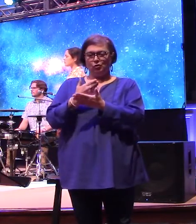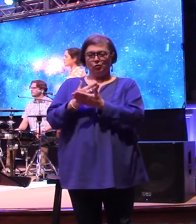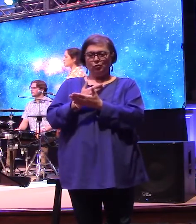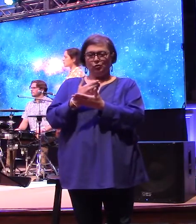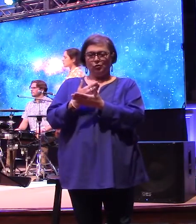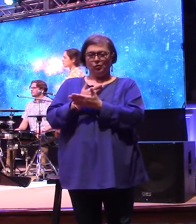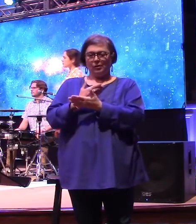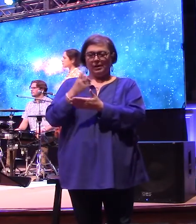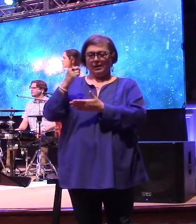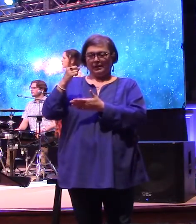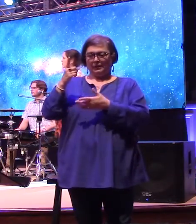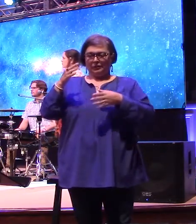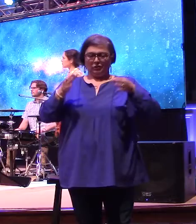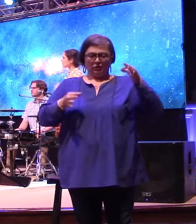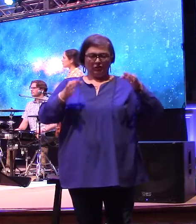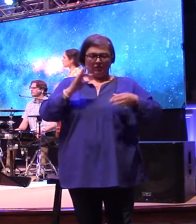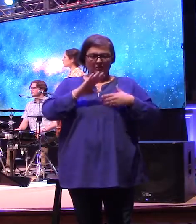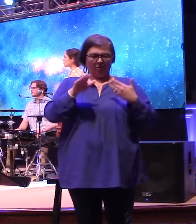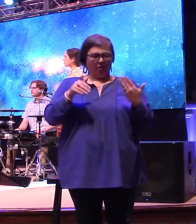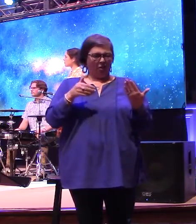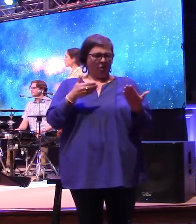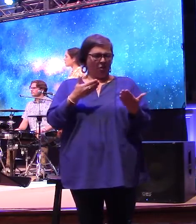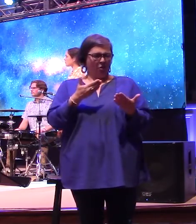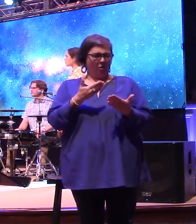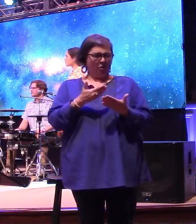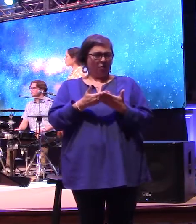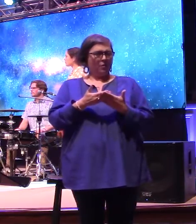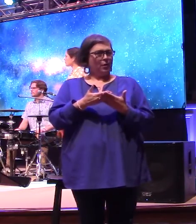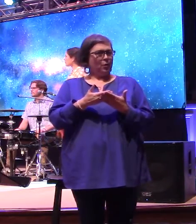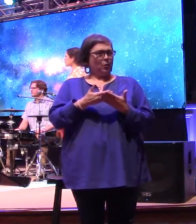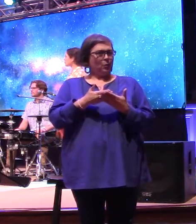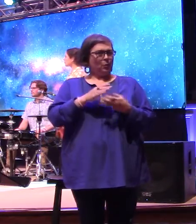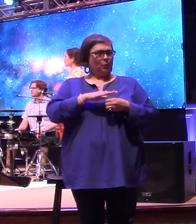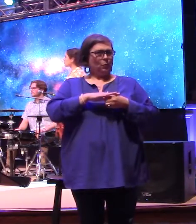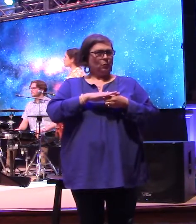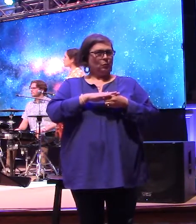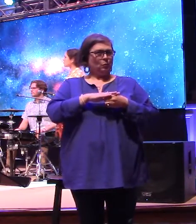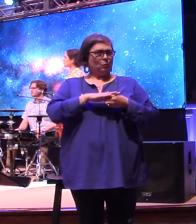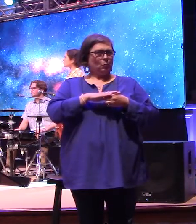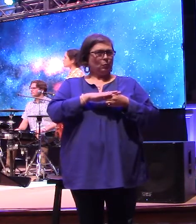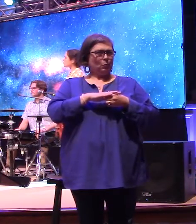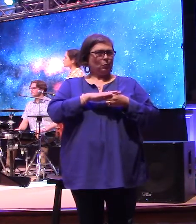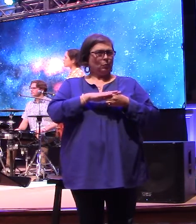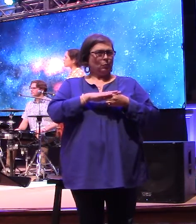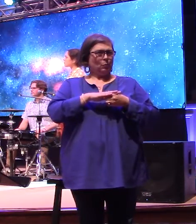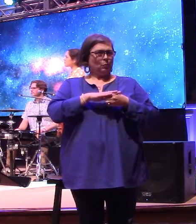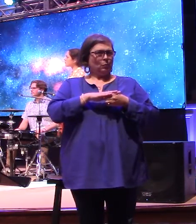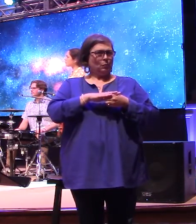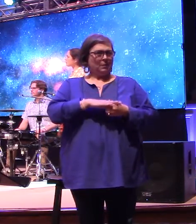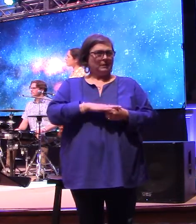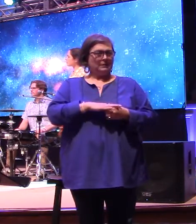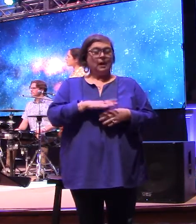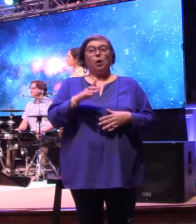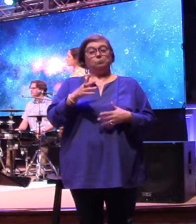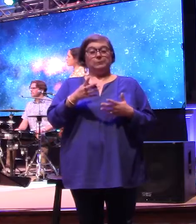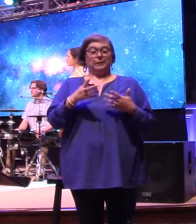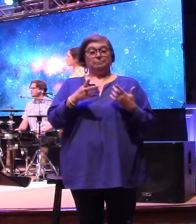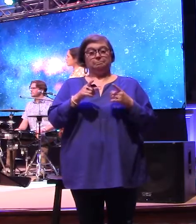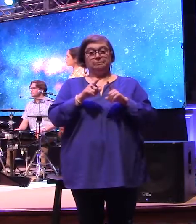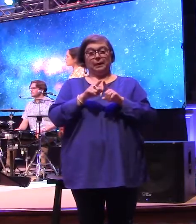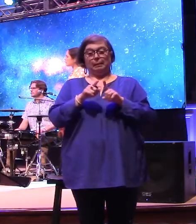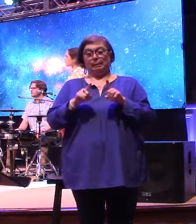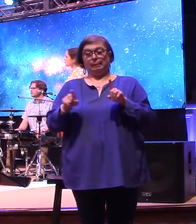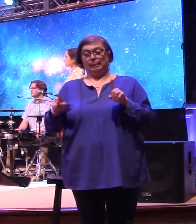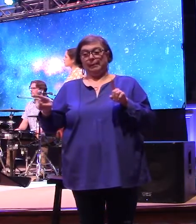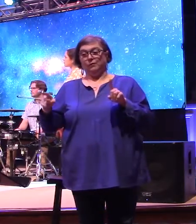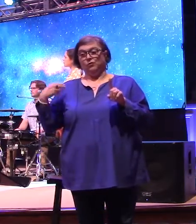and judges all the oppressed. And then right in the middle of this discourse on the greatness of God, he takes a little rabbit trail. A